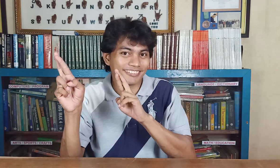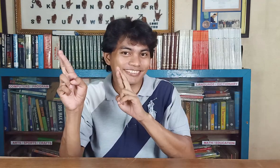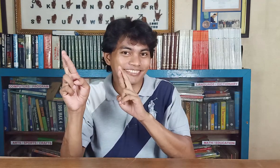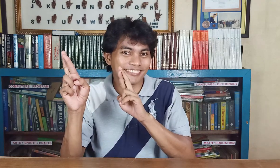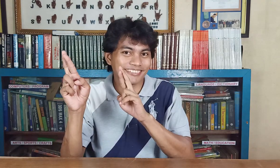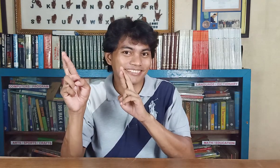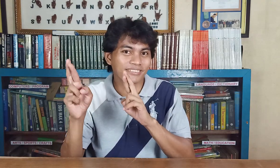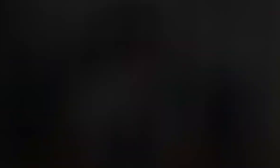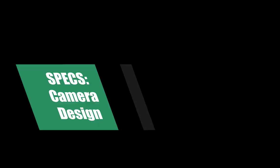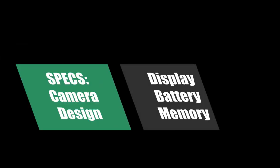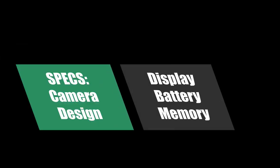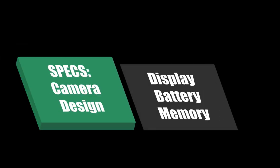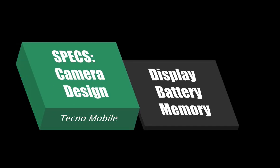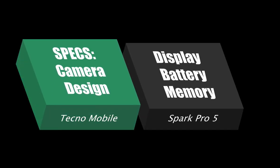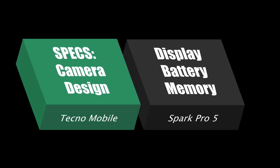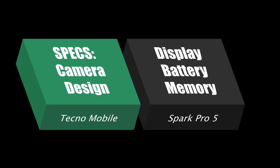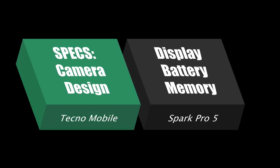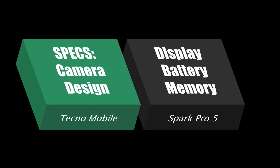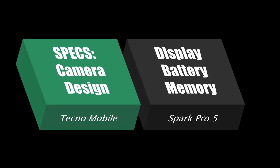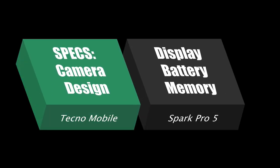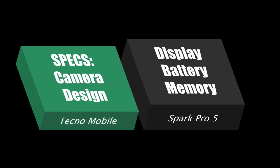that? Ready!